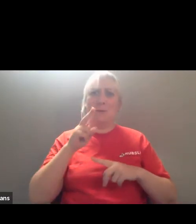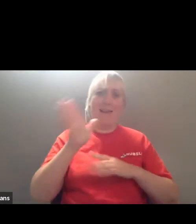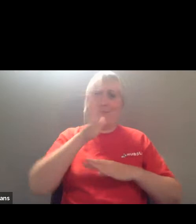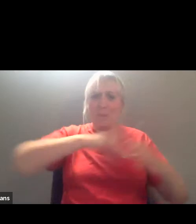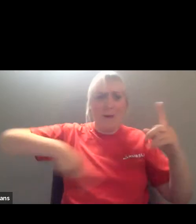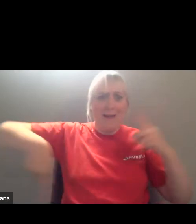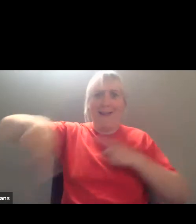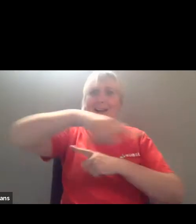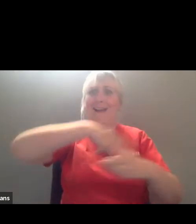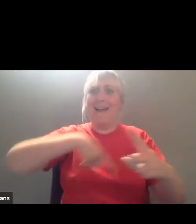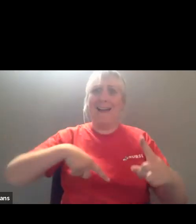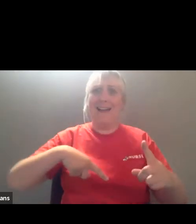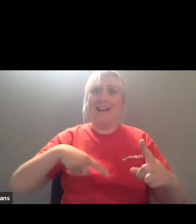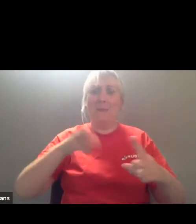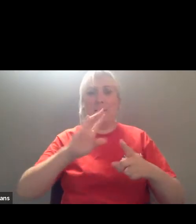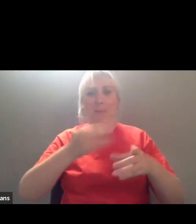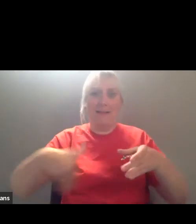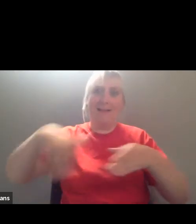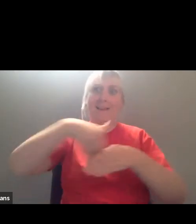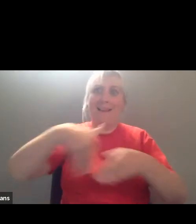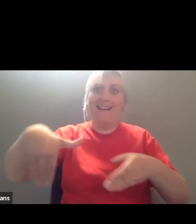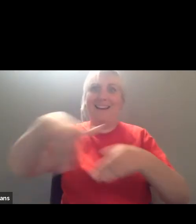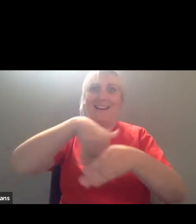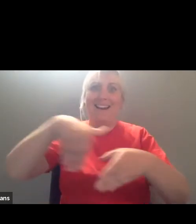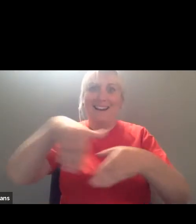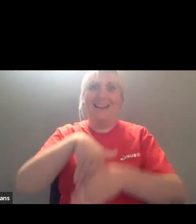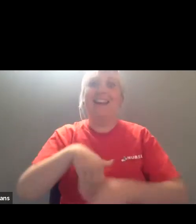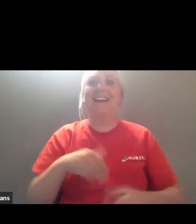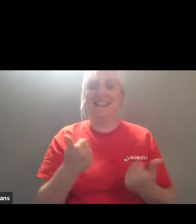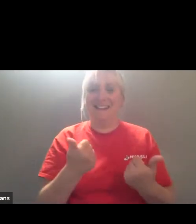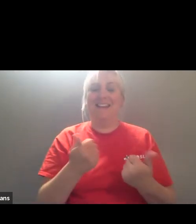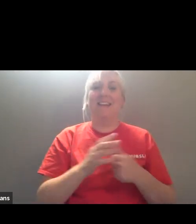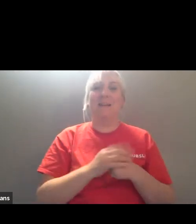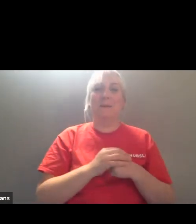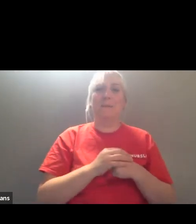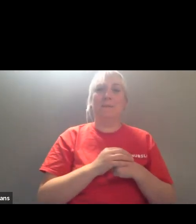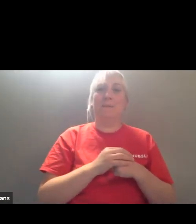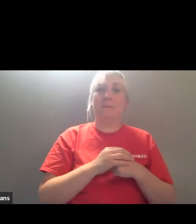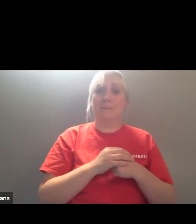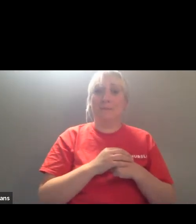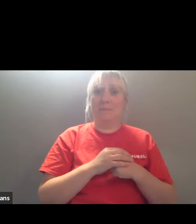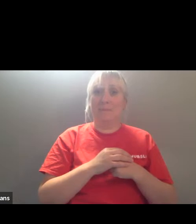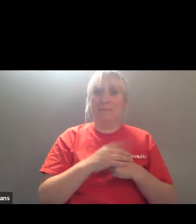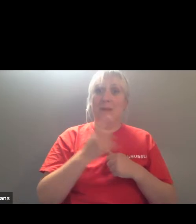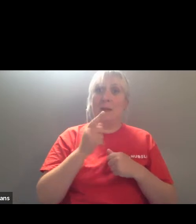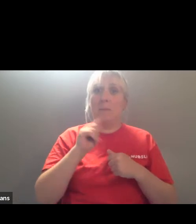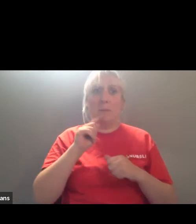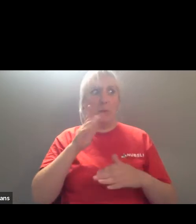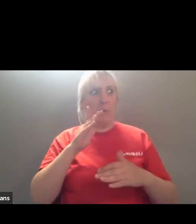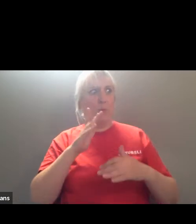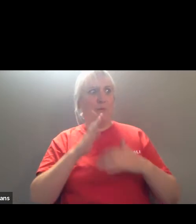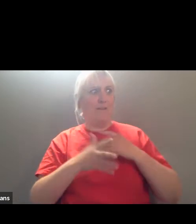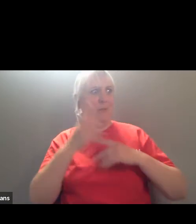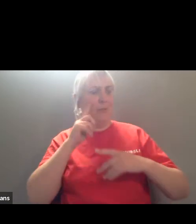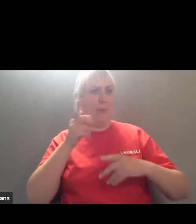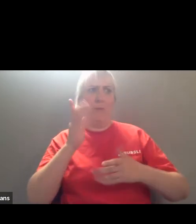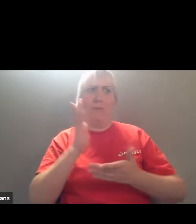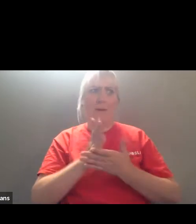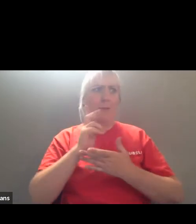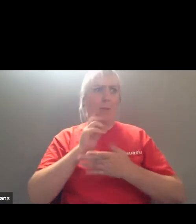and so many people joined in, as you said, who have never been part of anything like it before.